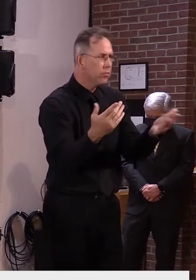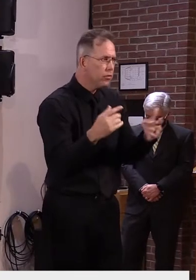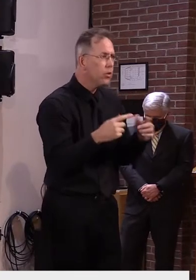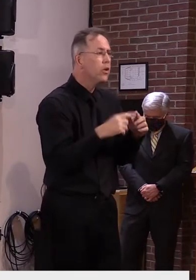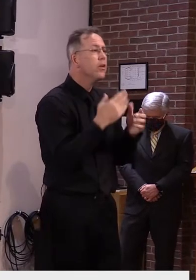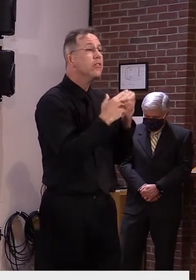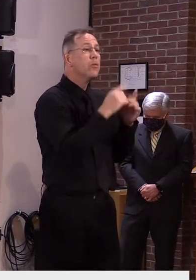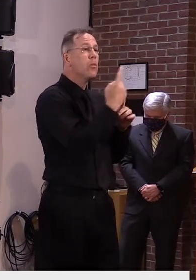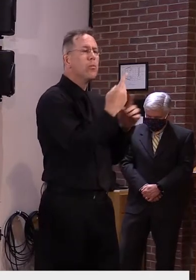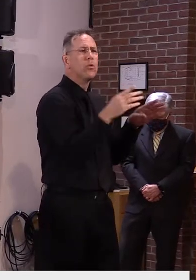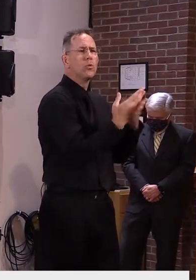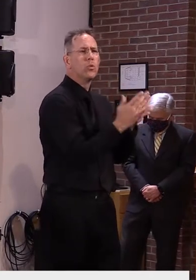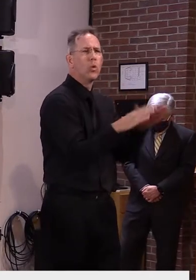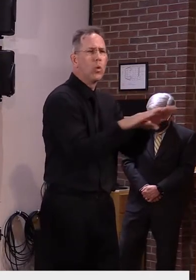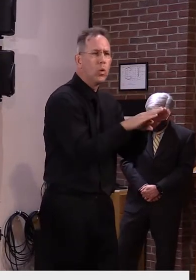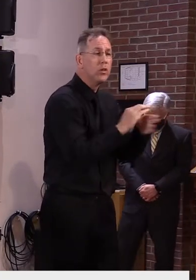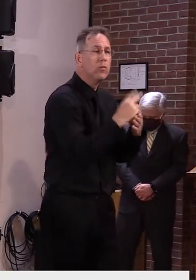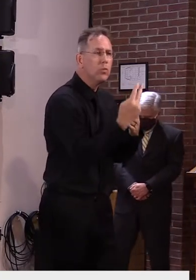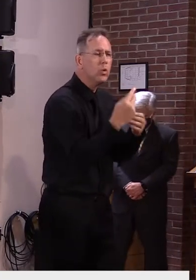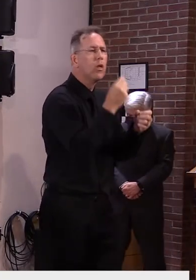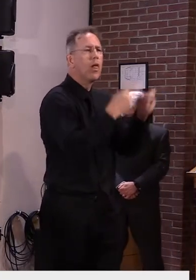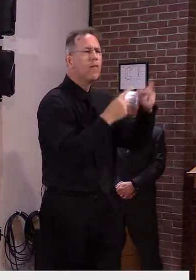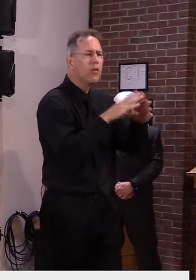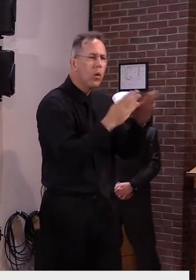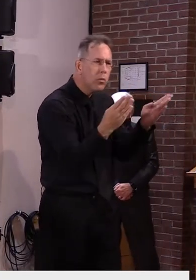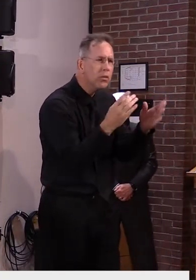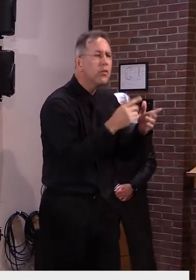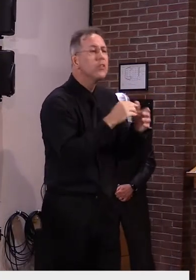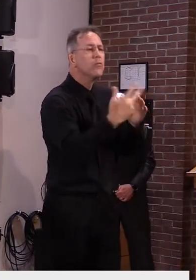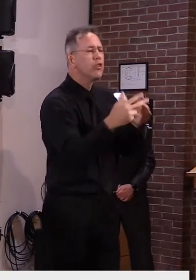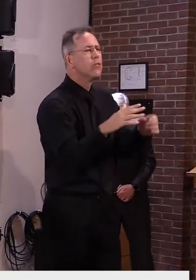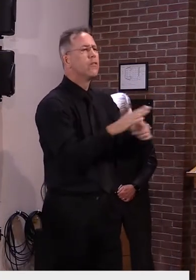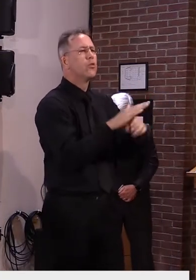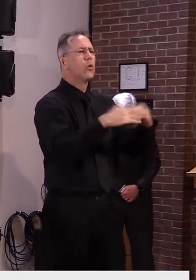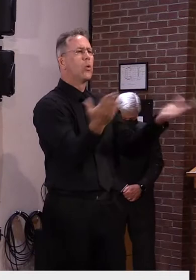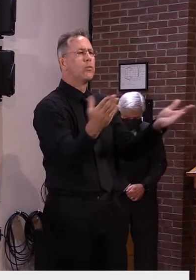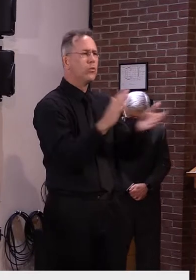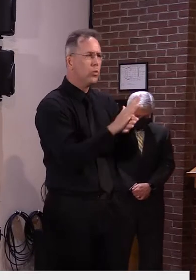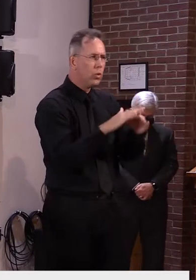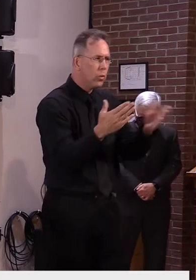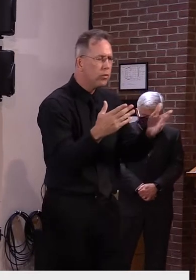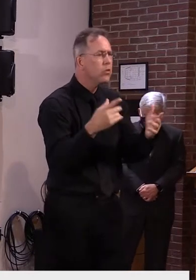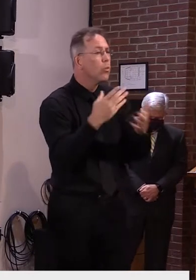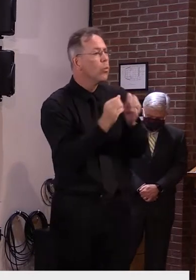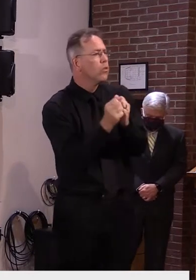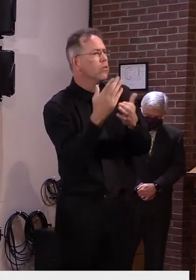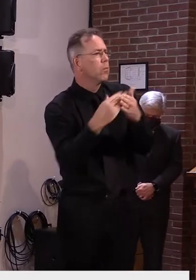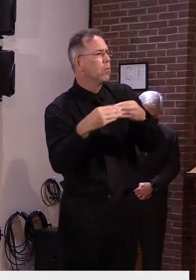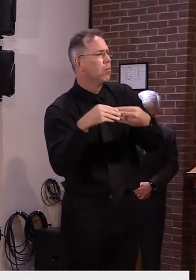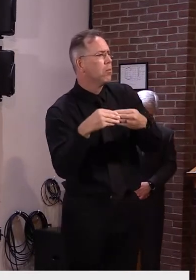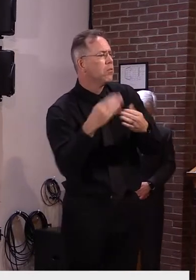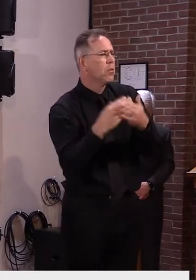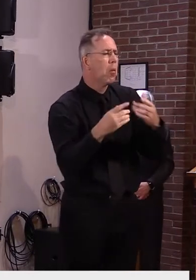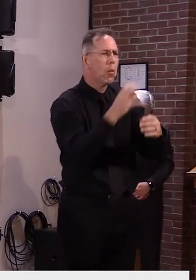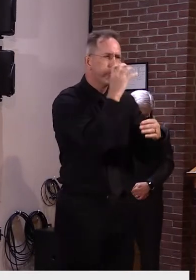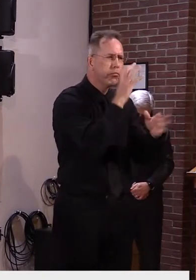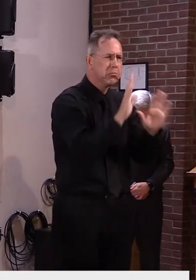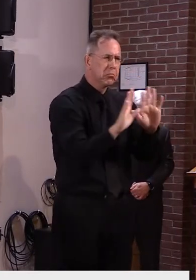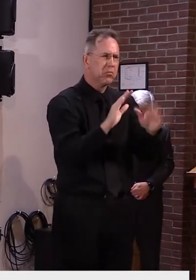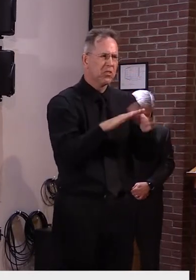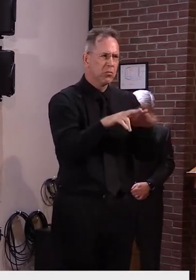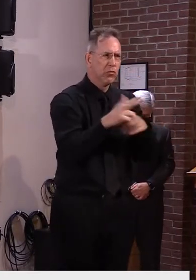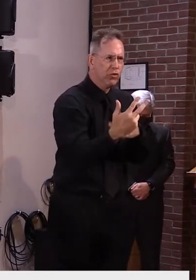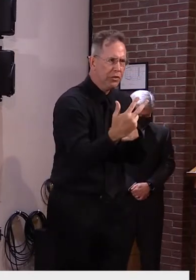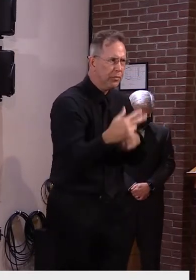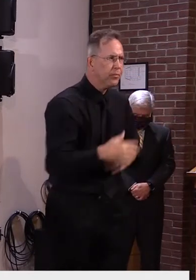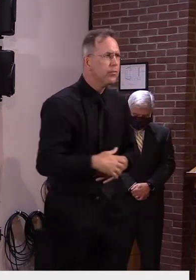two having the highest levels of precautions, and step three providing additional flexibility. It's a fair question, however, about what are the next